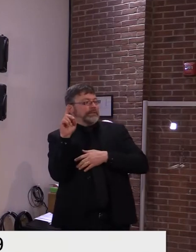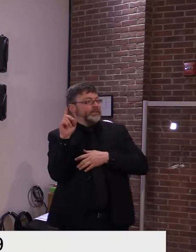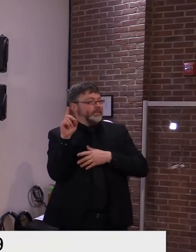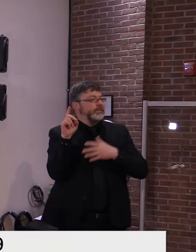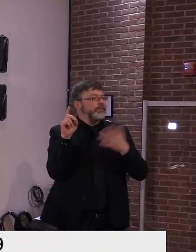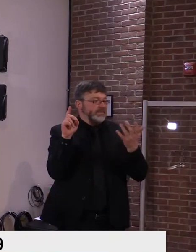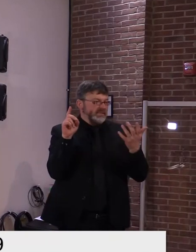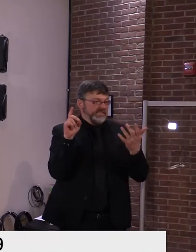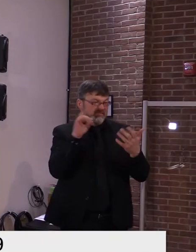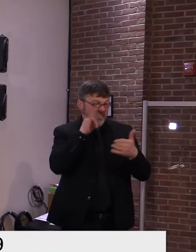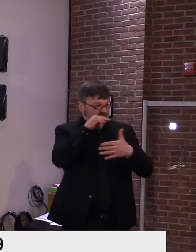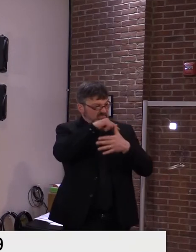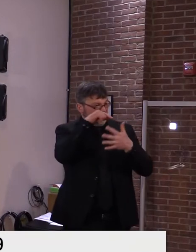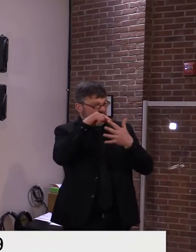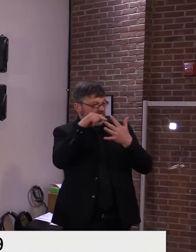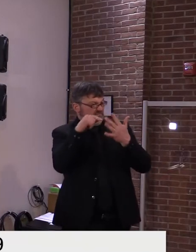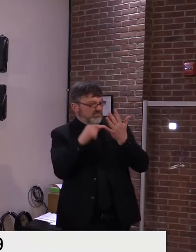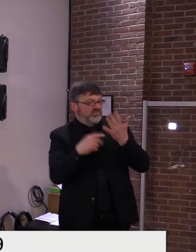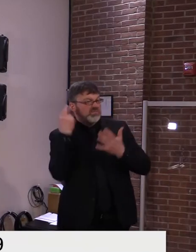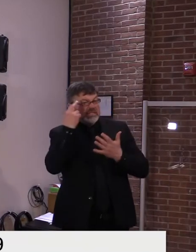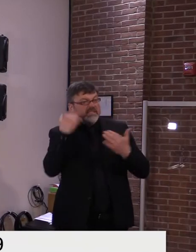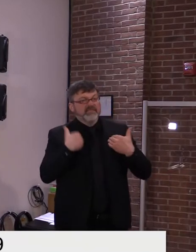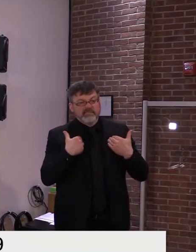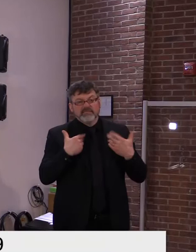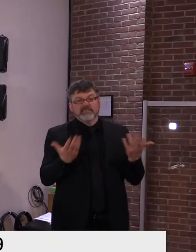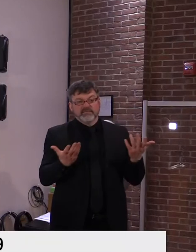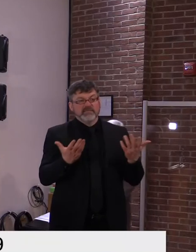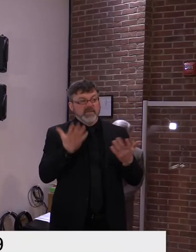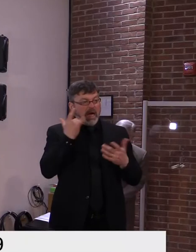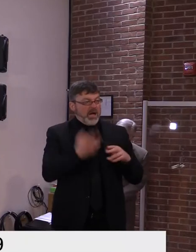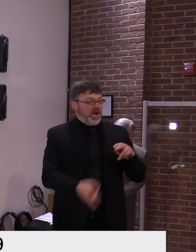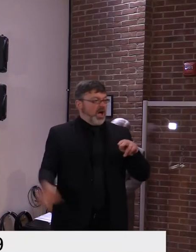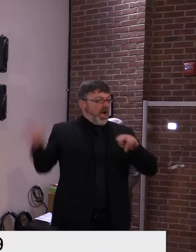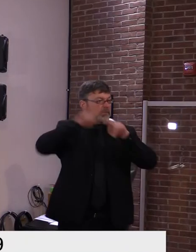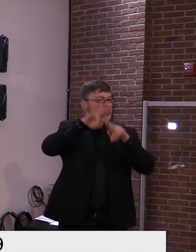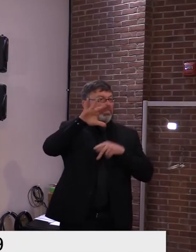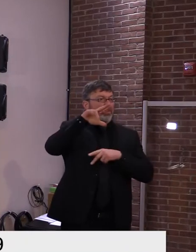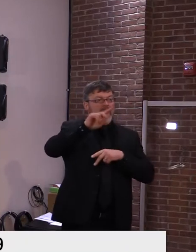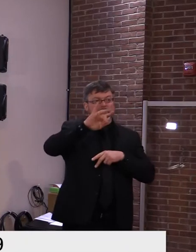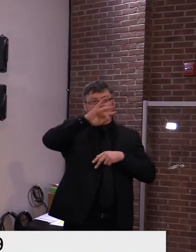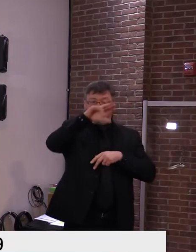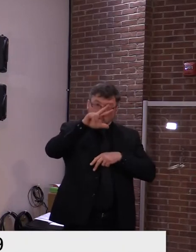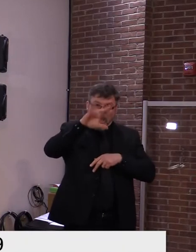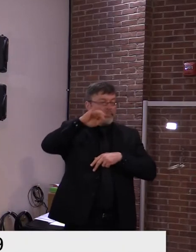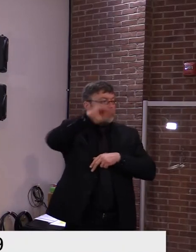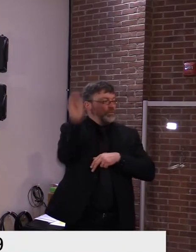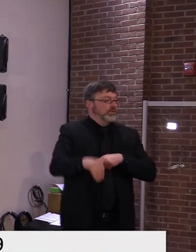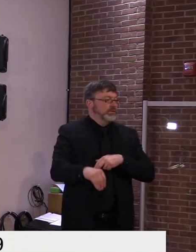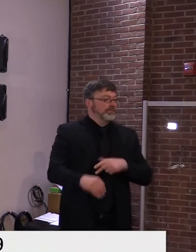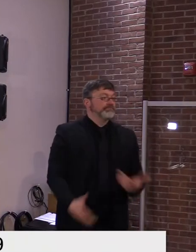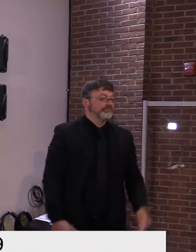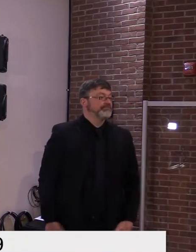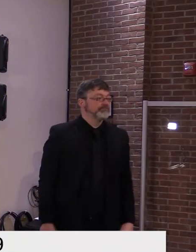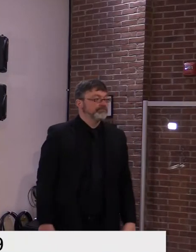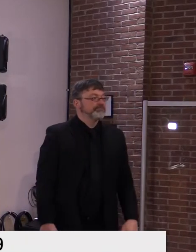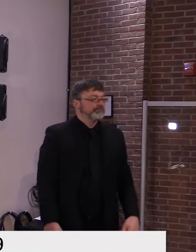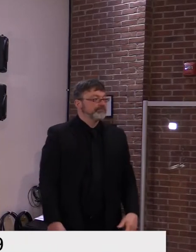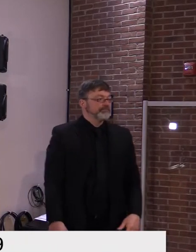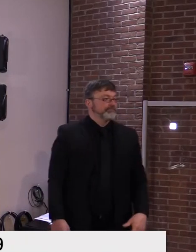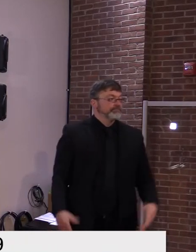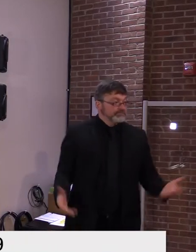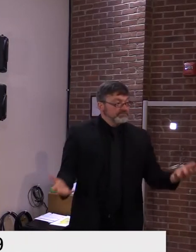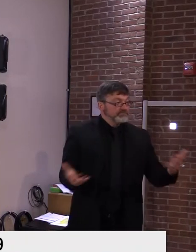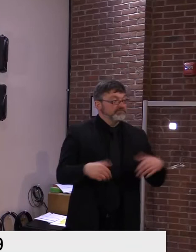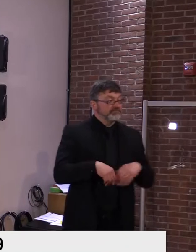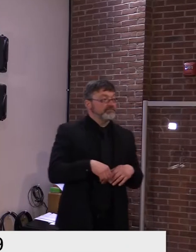that were sort of associated with what's happening. The reasons that aren't associated are, number